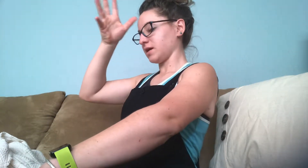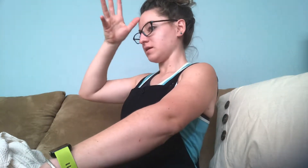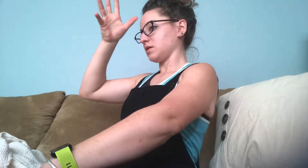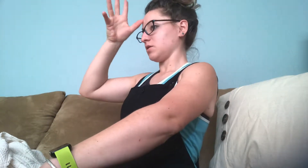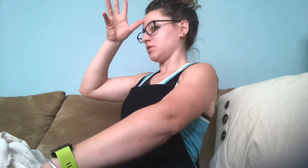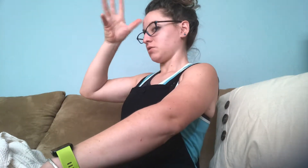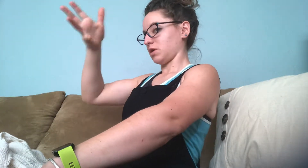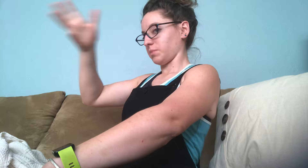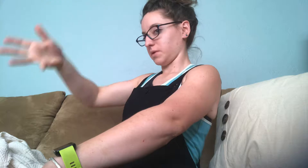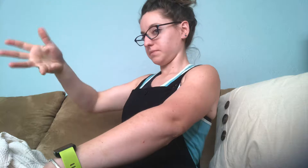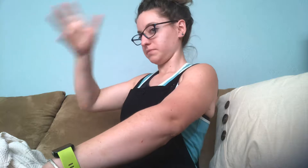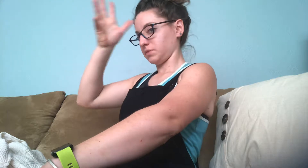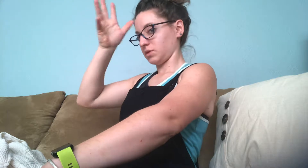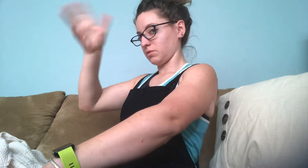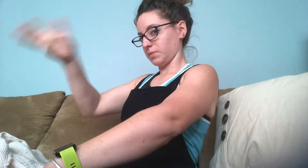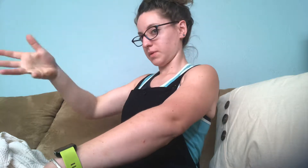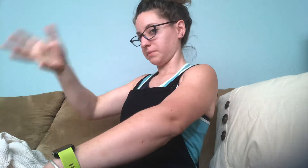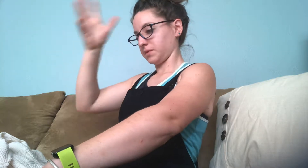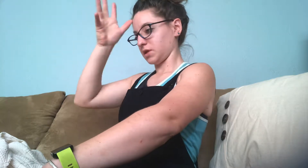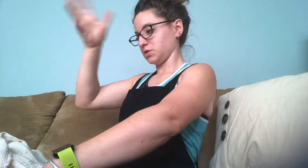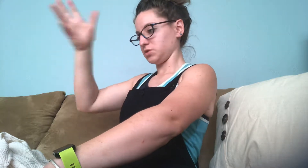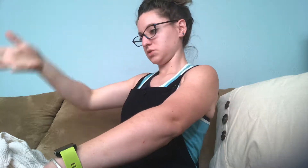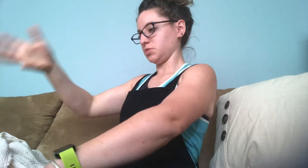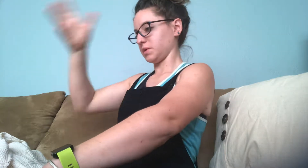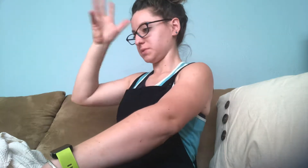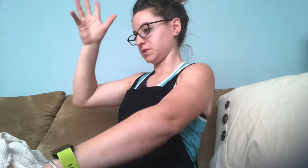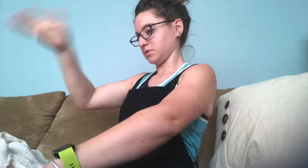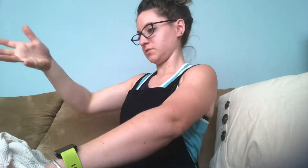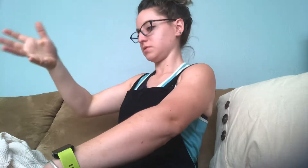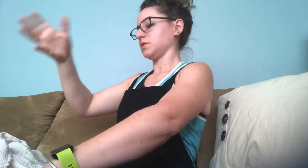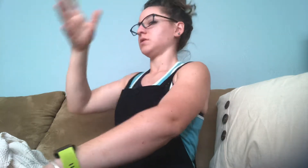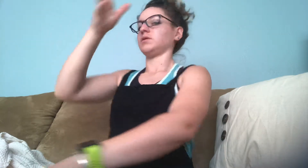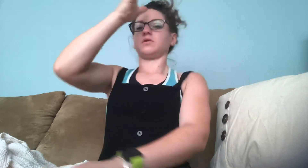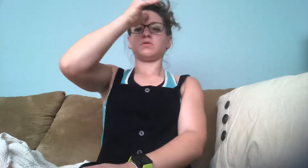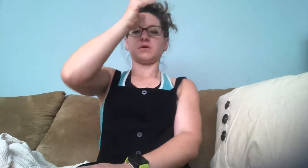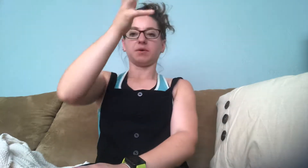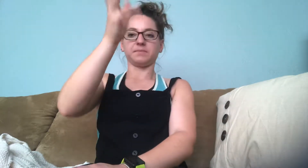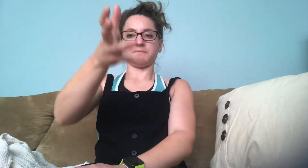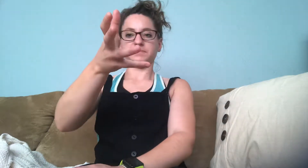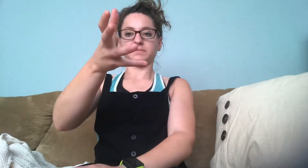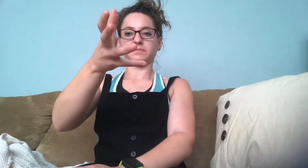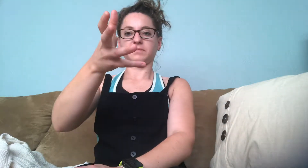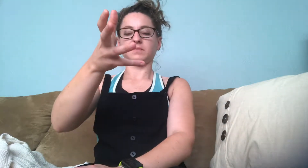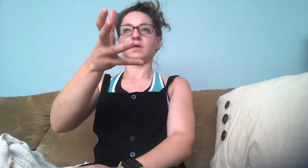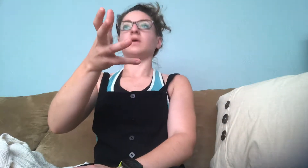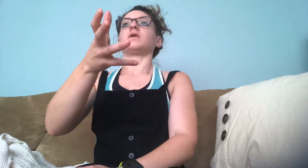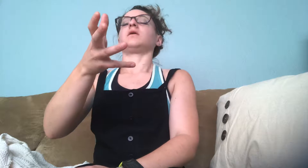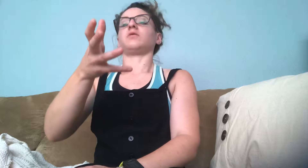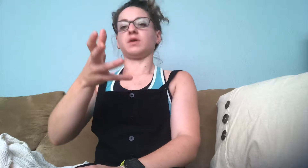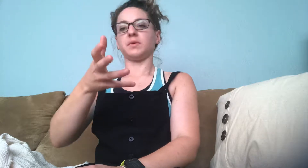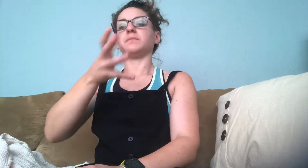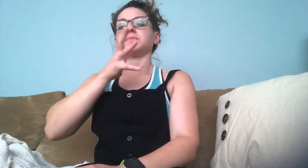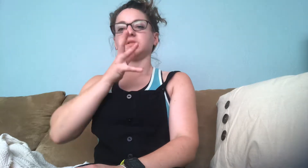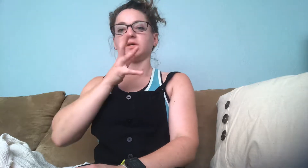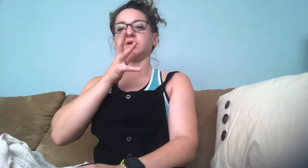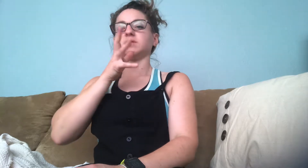dad, grandpa, grandpa. Kind of do 2 pumps there. Grandpa. And grandma, down here,